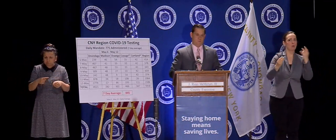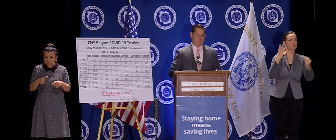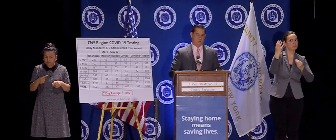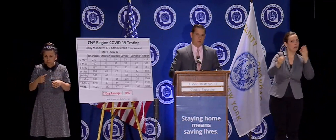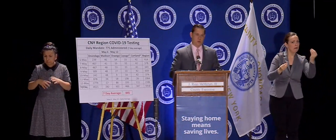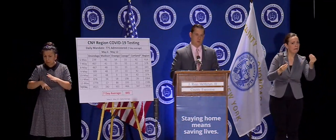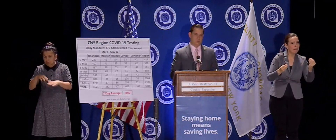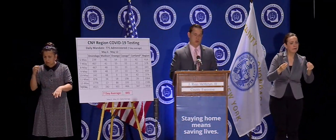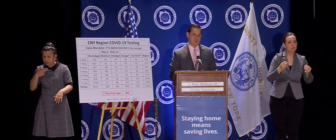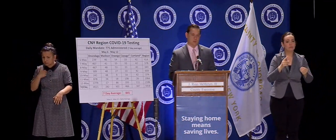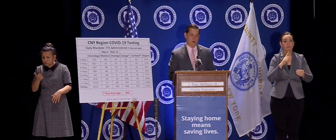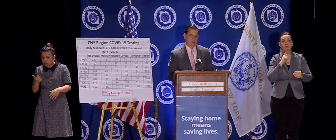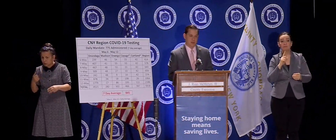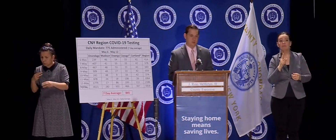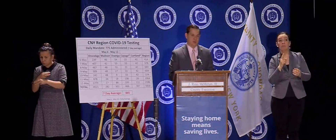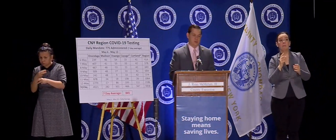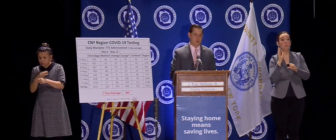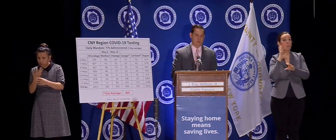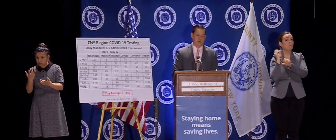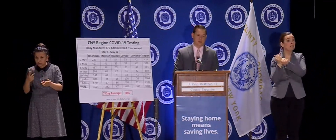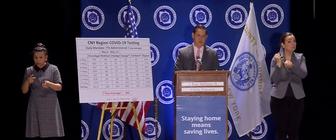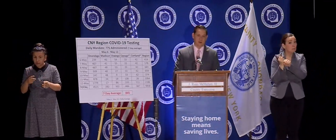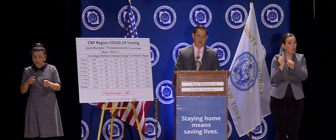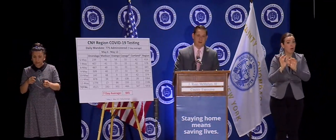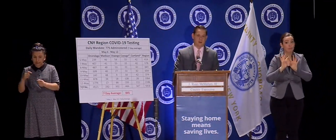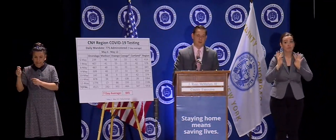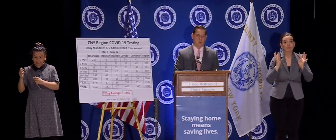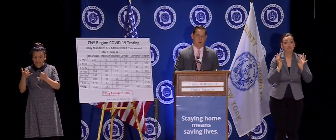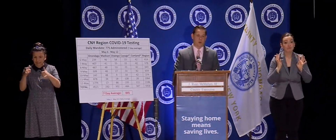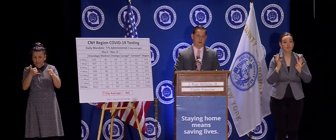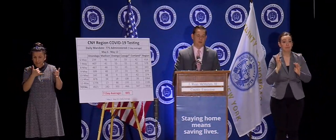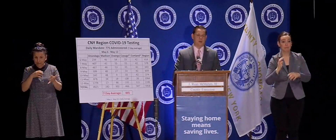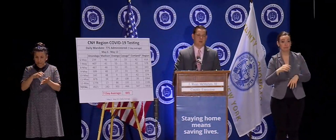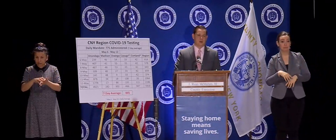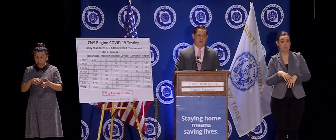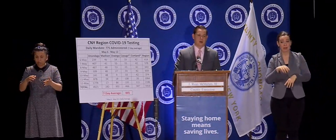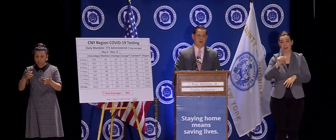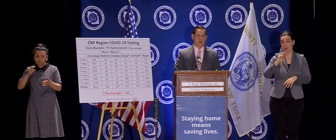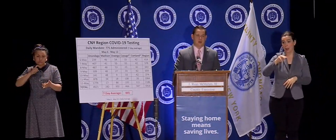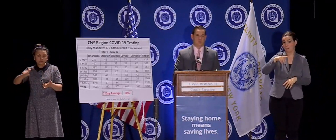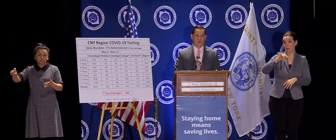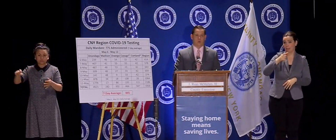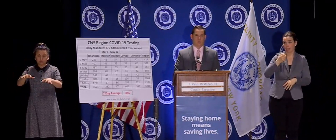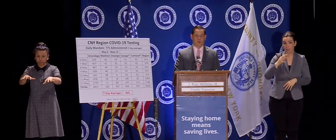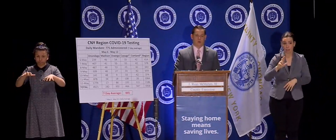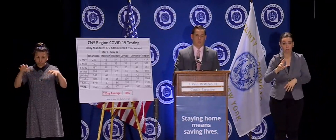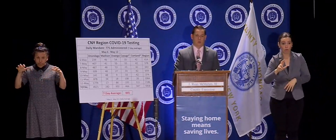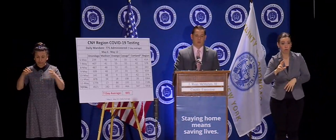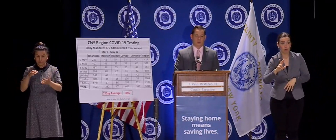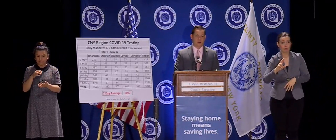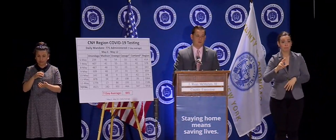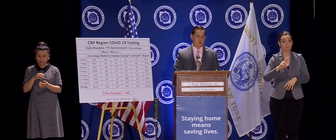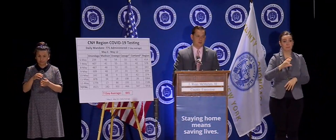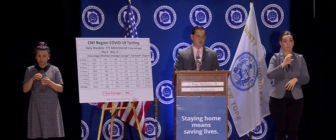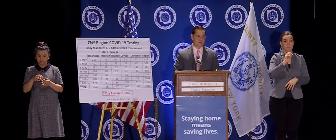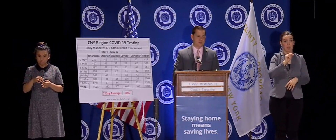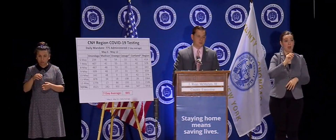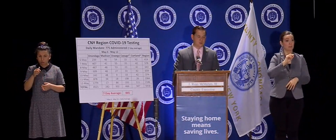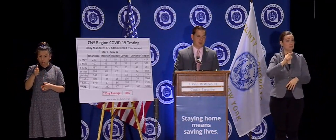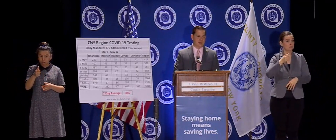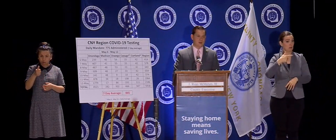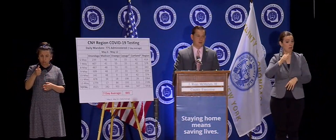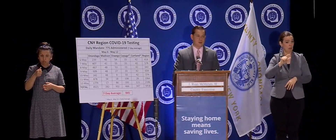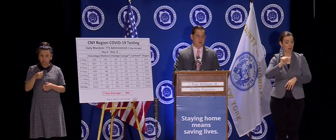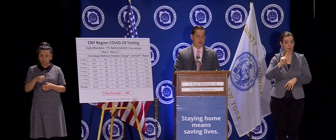ballpark. We talked about the amphitheater. We talked about Onondaga Lake Parkway. And we're going to work with any of our districts